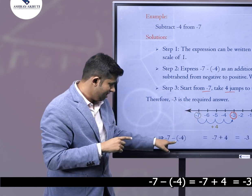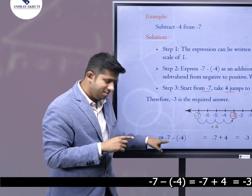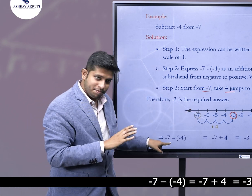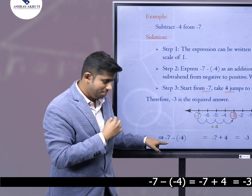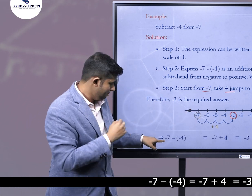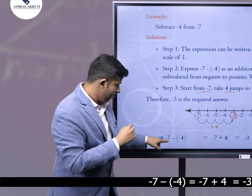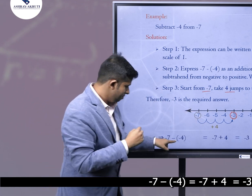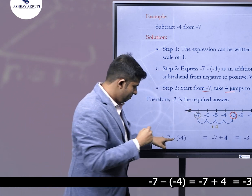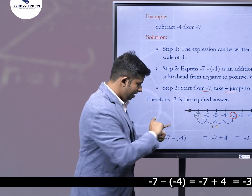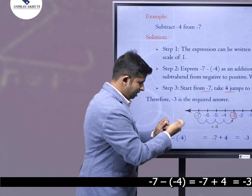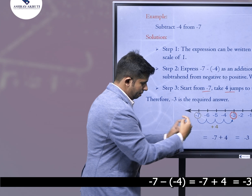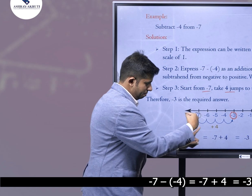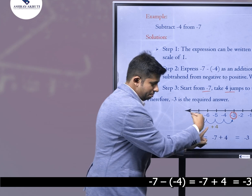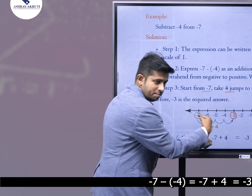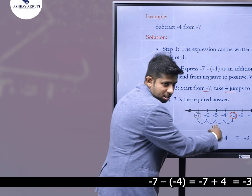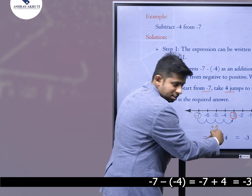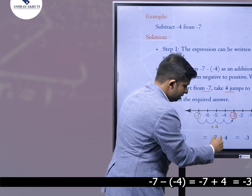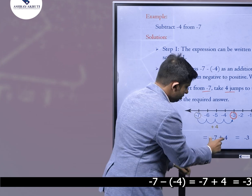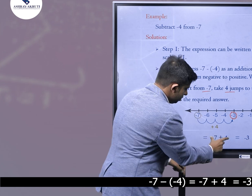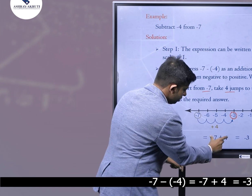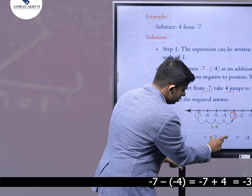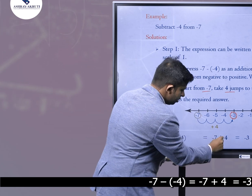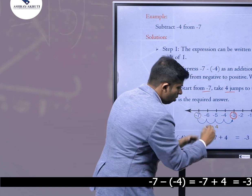Minus 7 minus of minus 4 is equal to minus 7 plus 4,